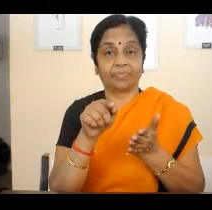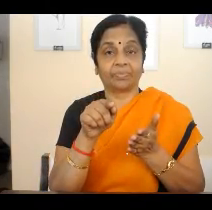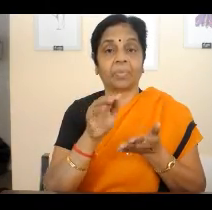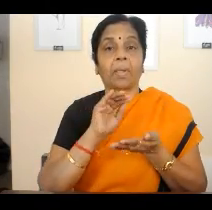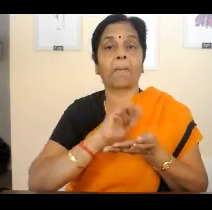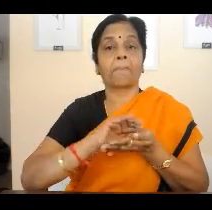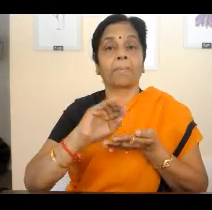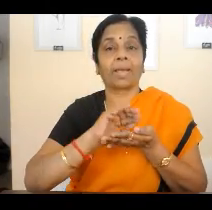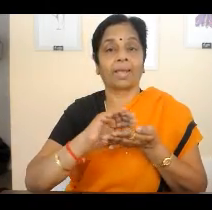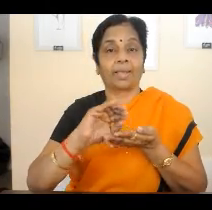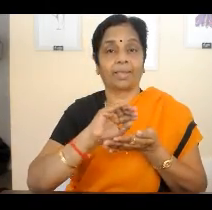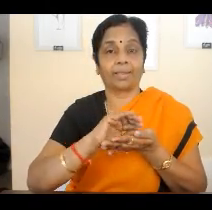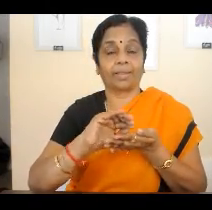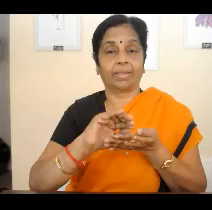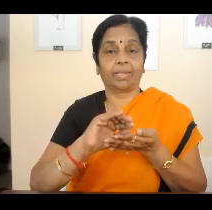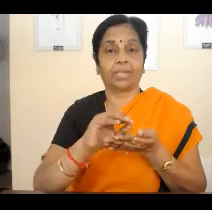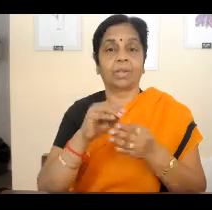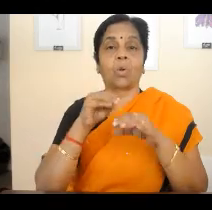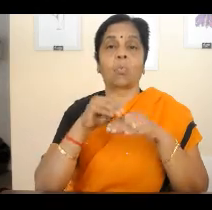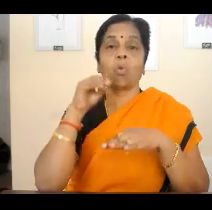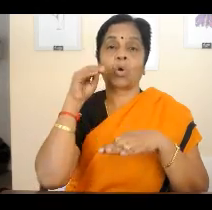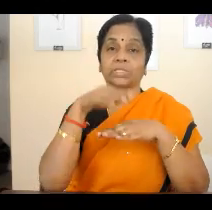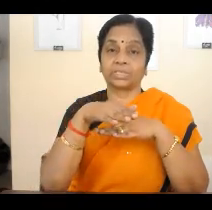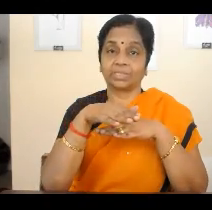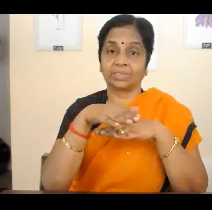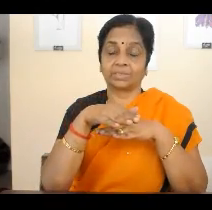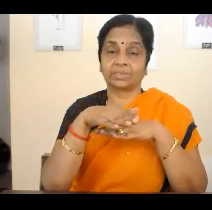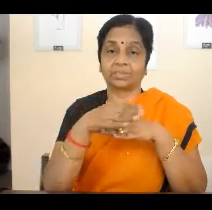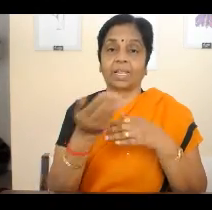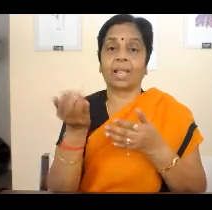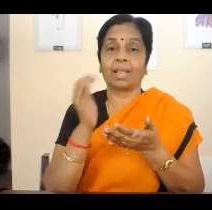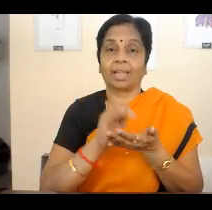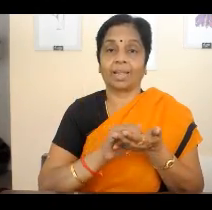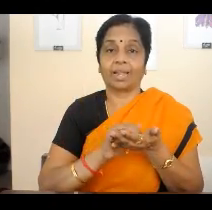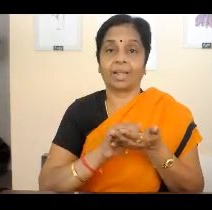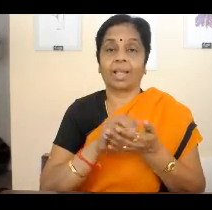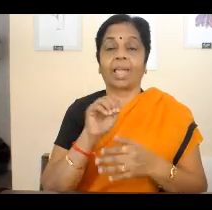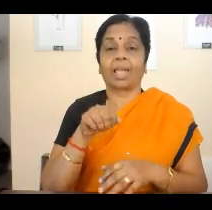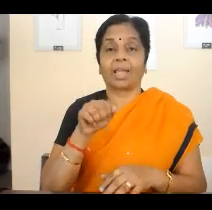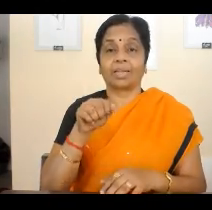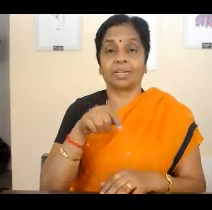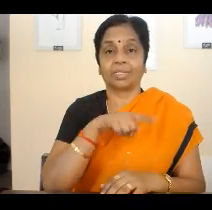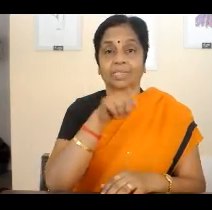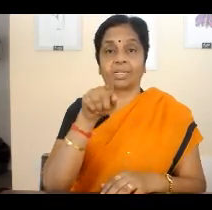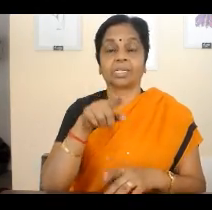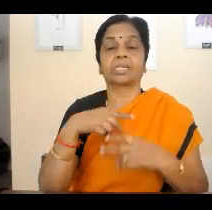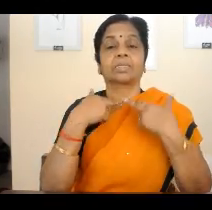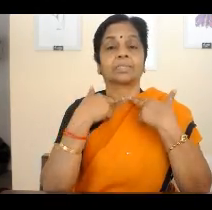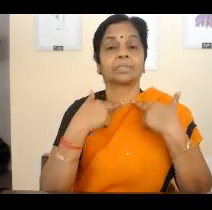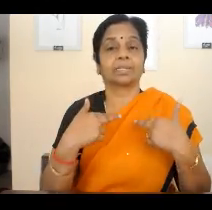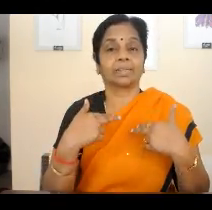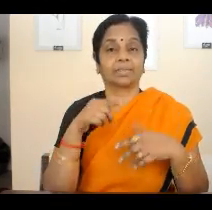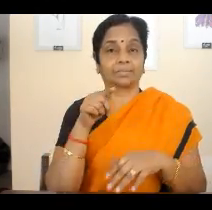banking, postal, and access to justice.